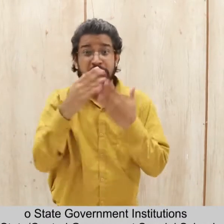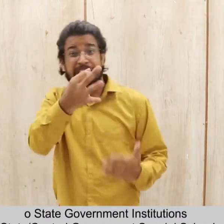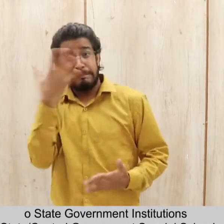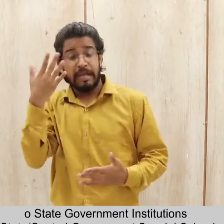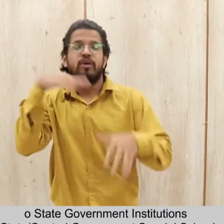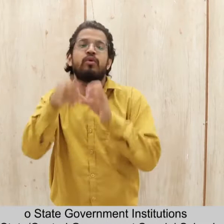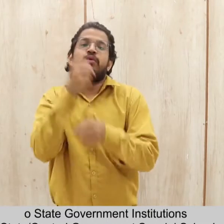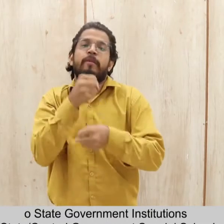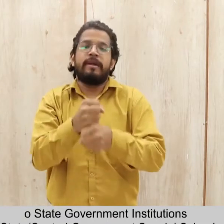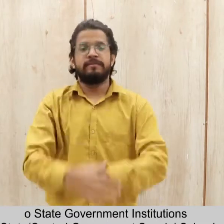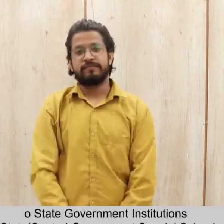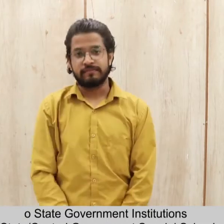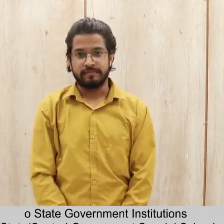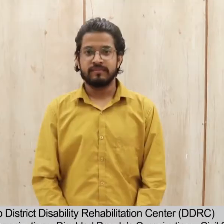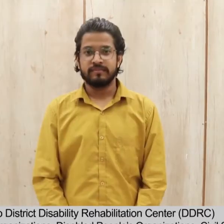State central government special schools.